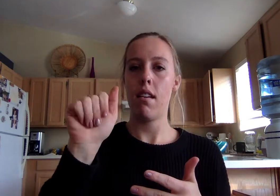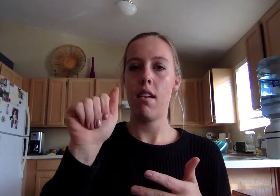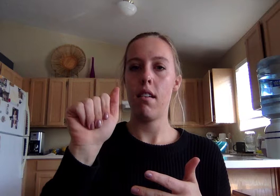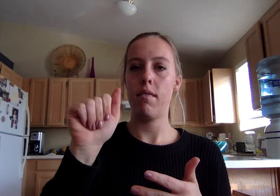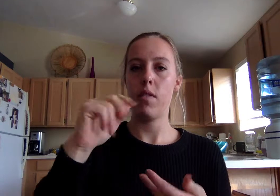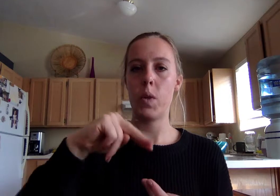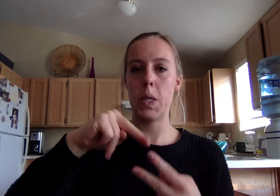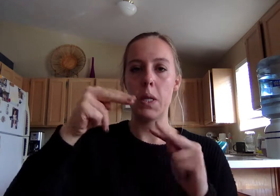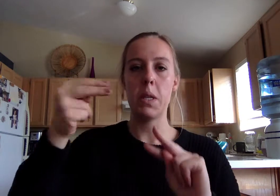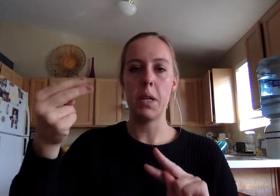material.